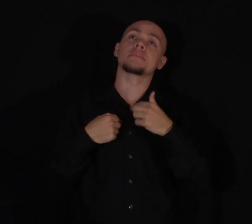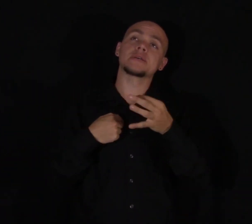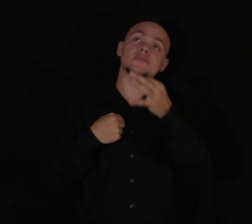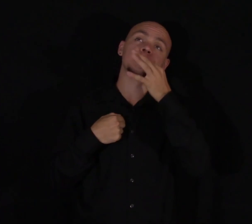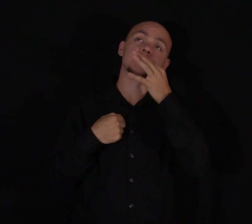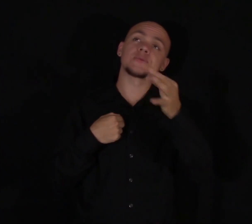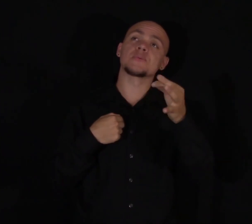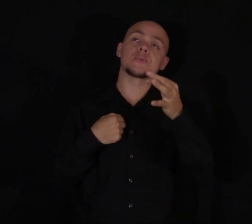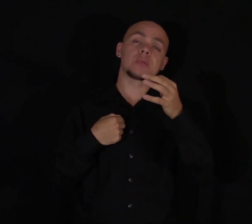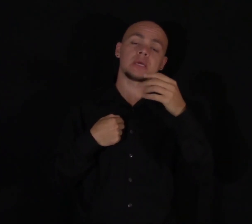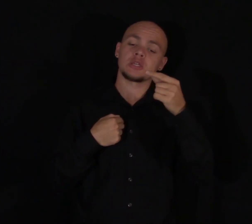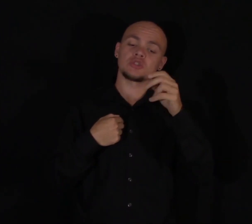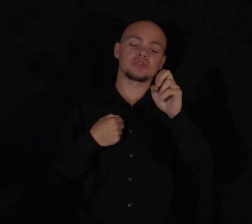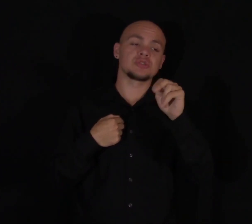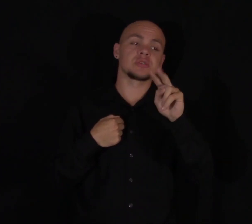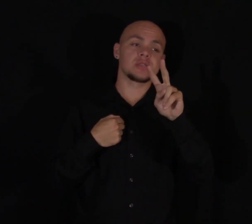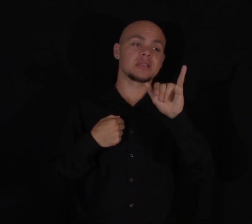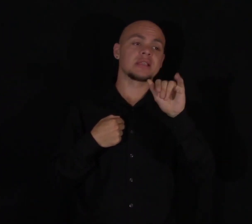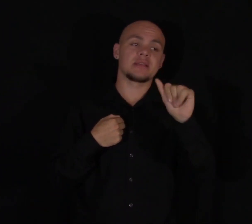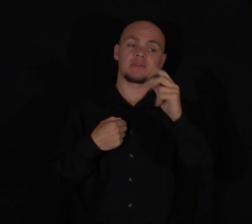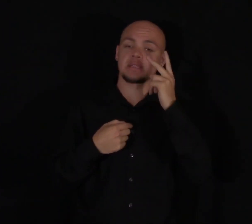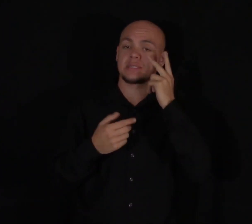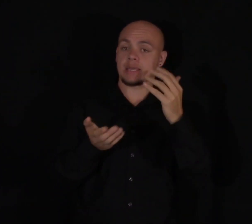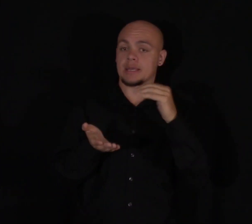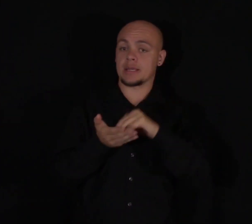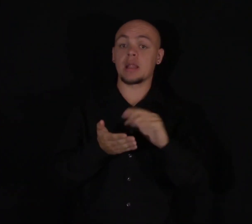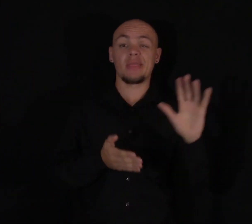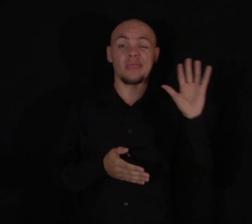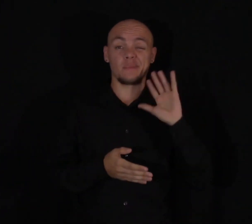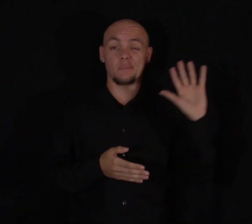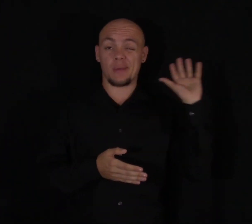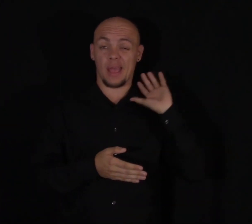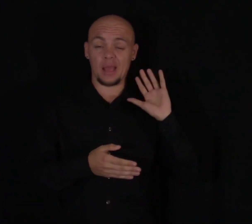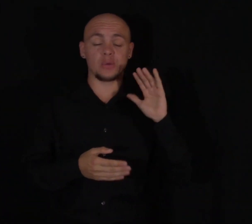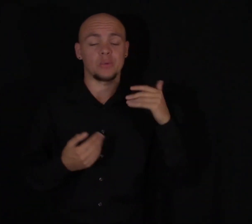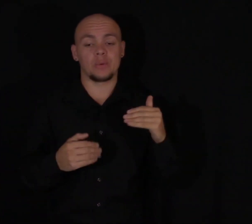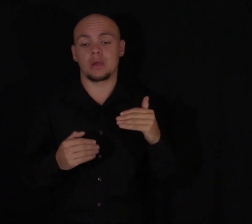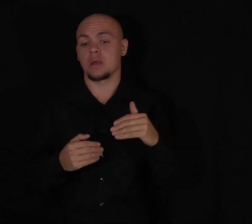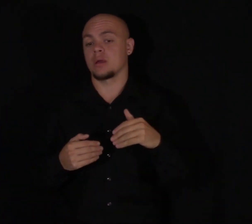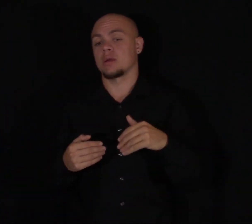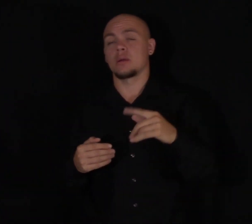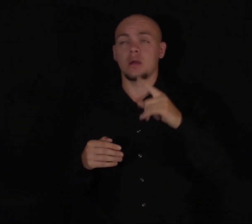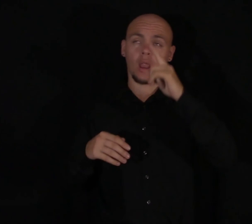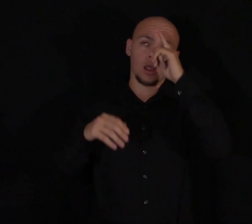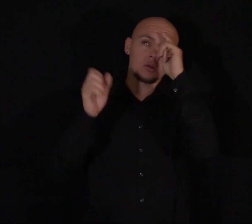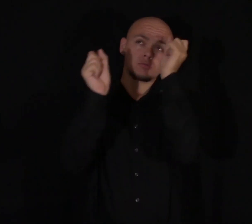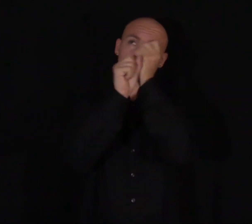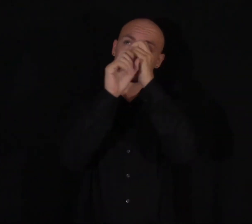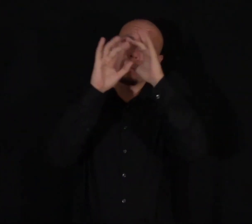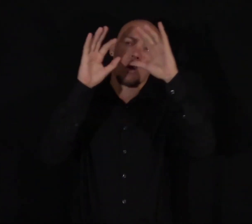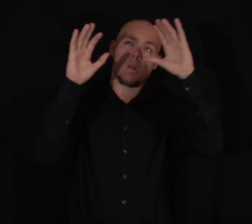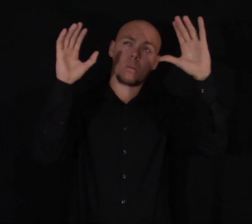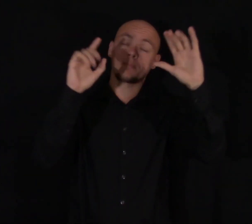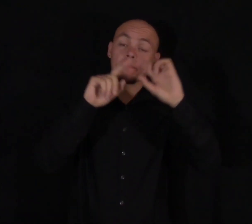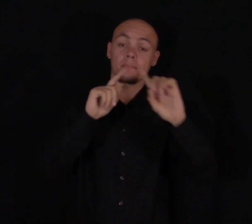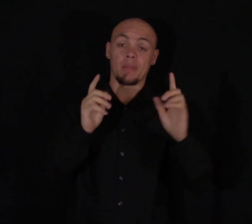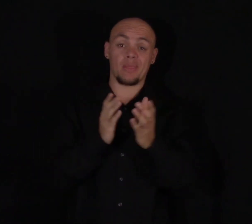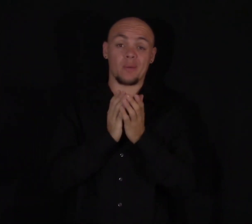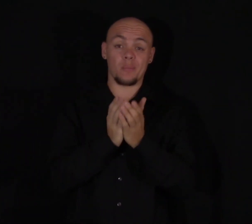Geneva. The past appeared to me in the light of a frightful dream, yet the vessel in which I was, the wind